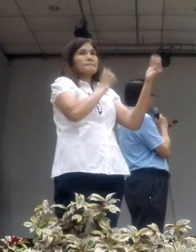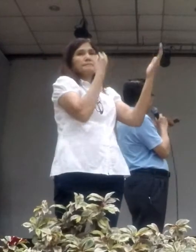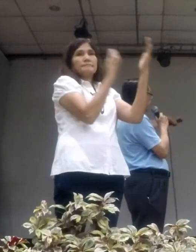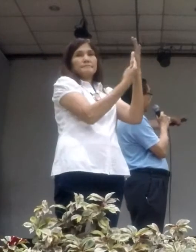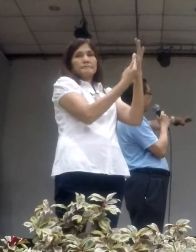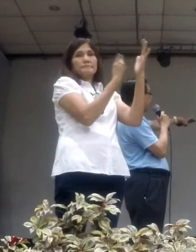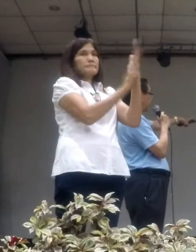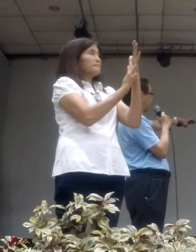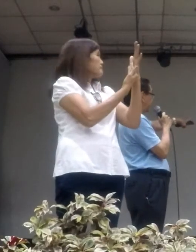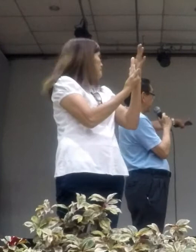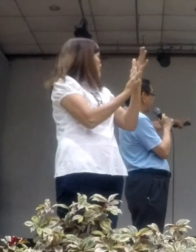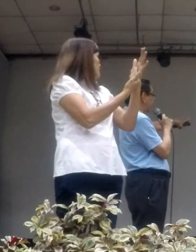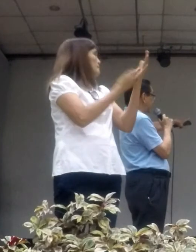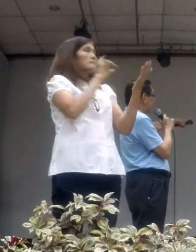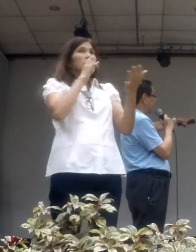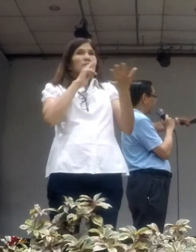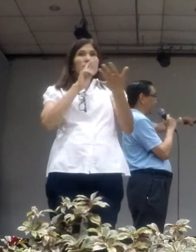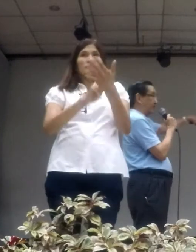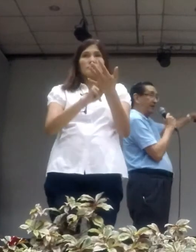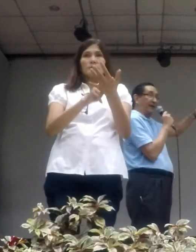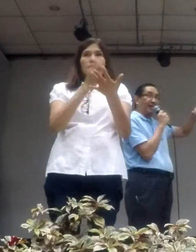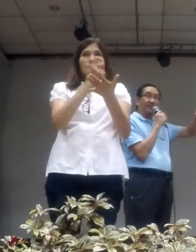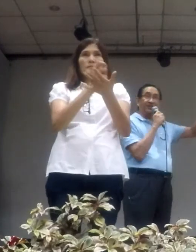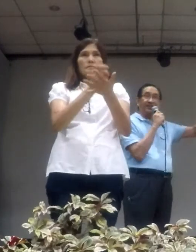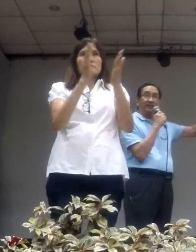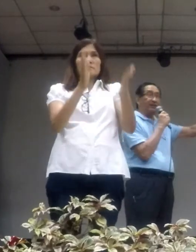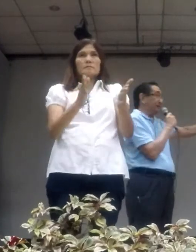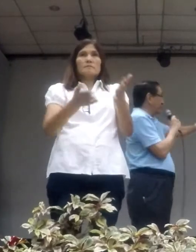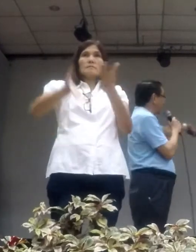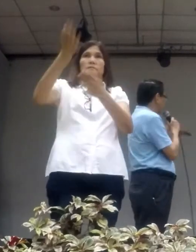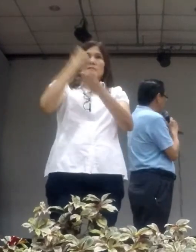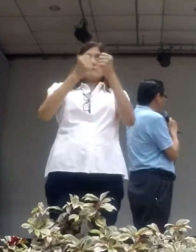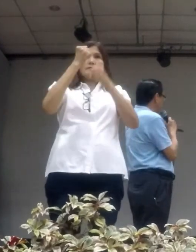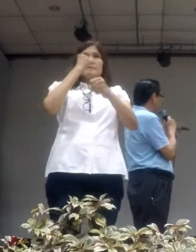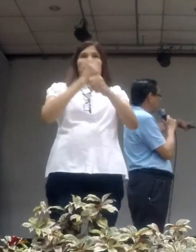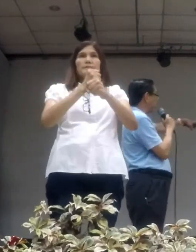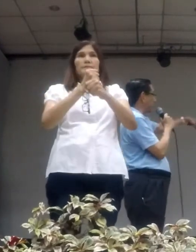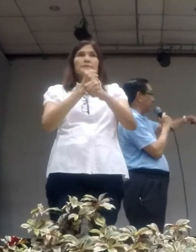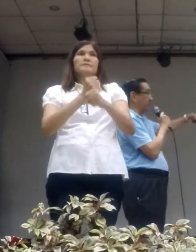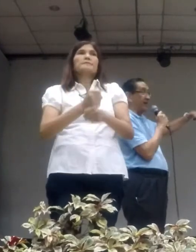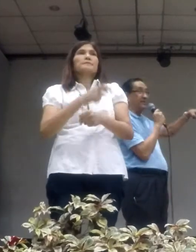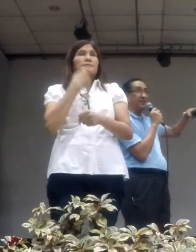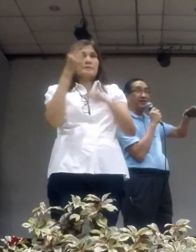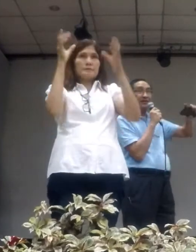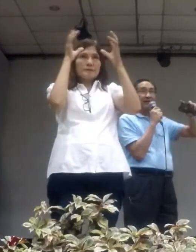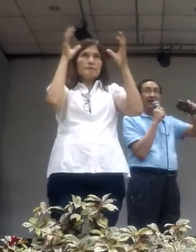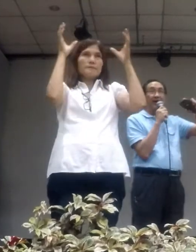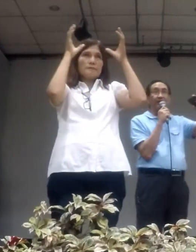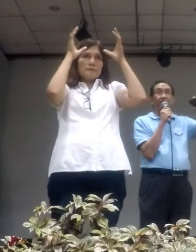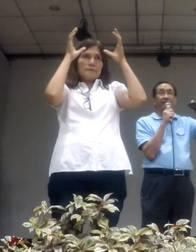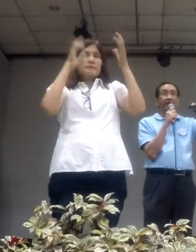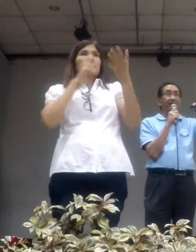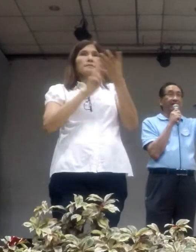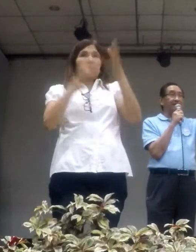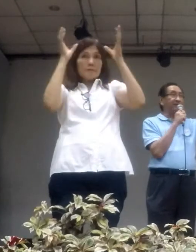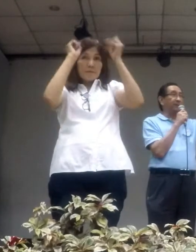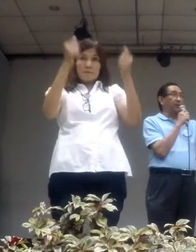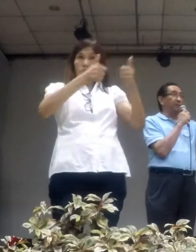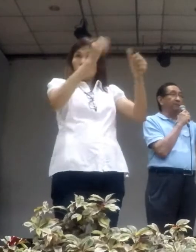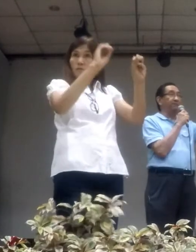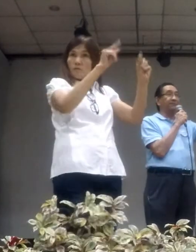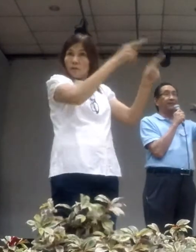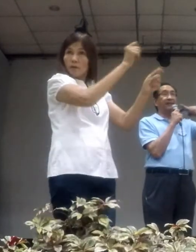the report of the treasurer for last year and the report of the president for last year. Are you okay? Is